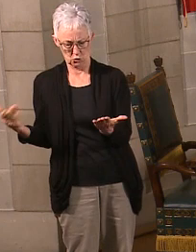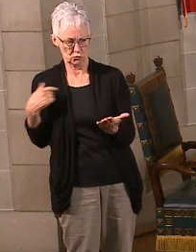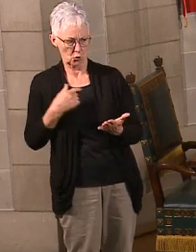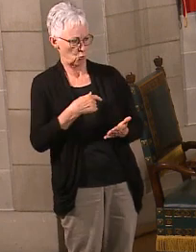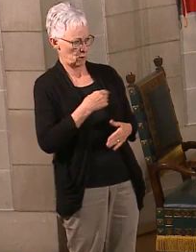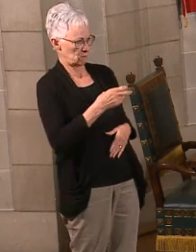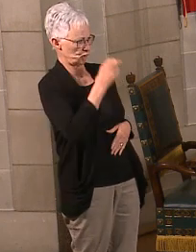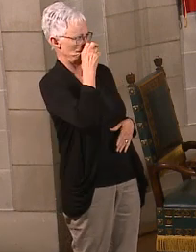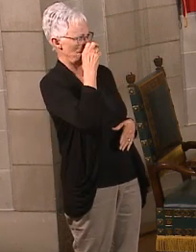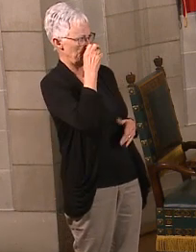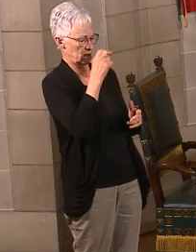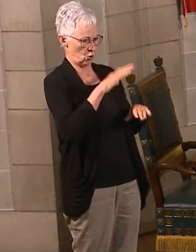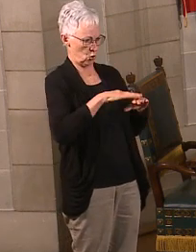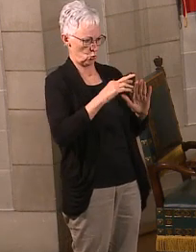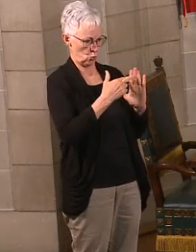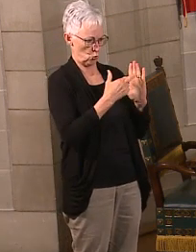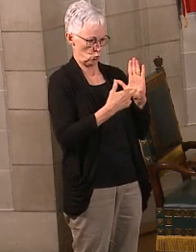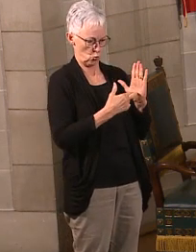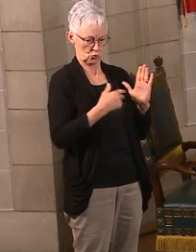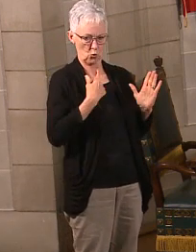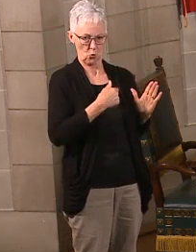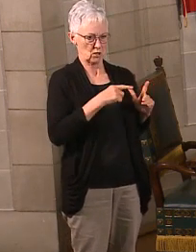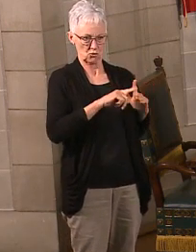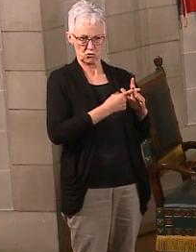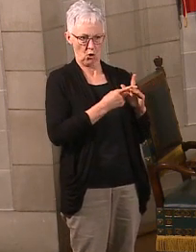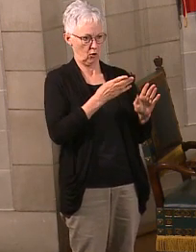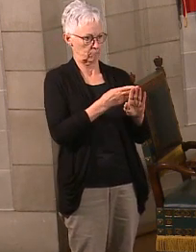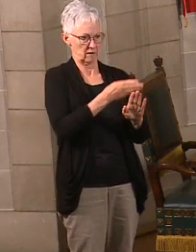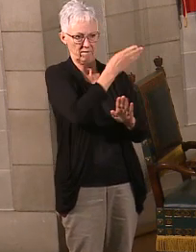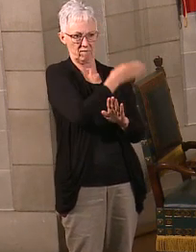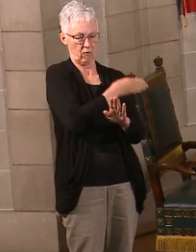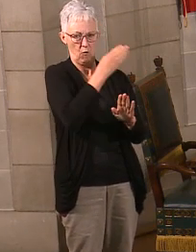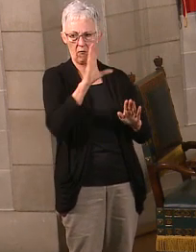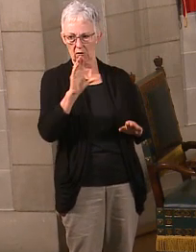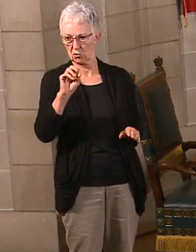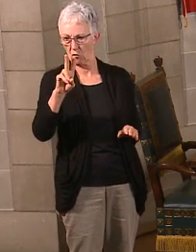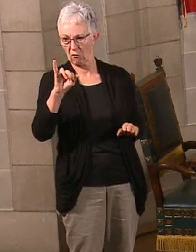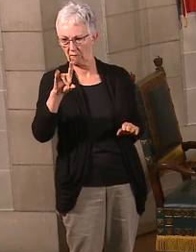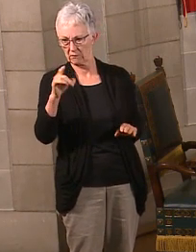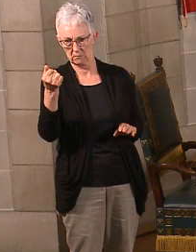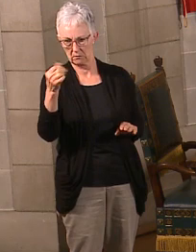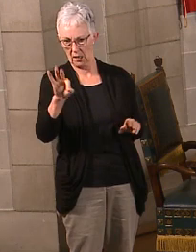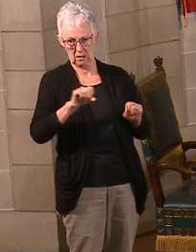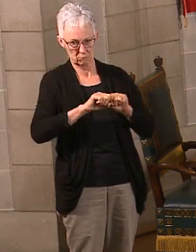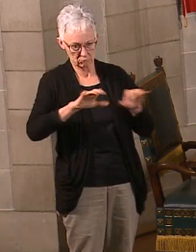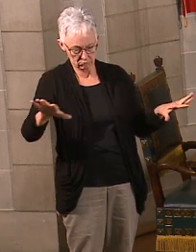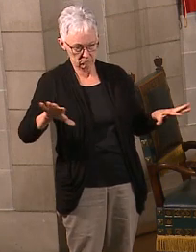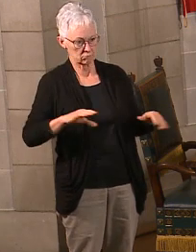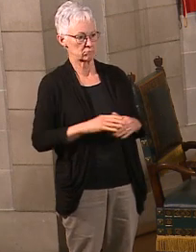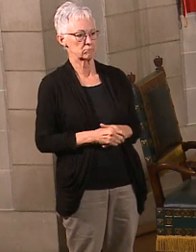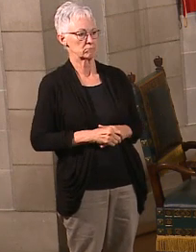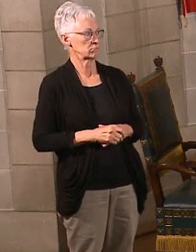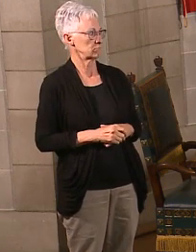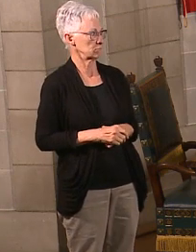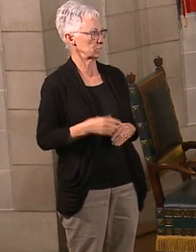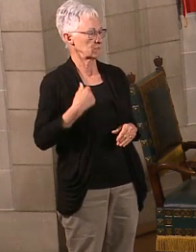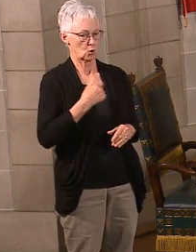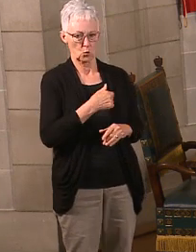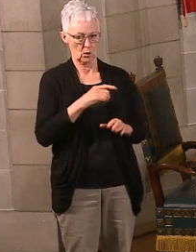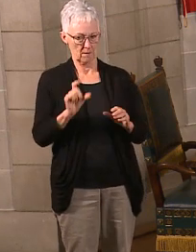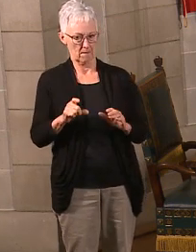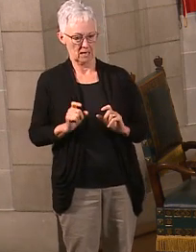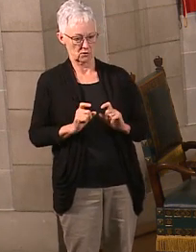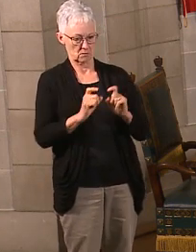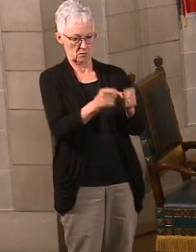chain challenges. So we got ahead of that. We also did that with paper supplies because if we need to if we need to provide